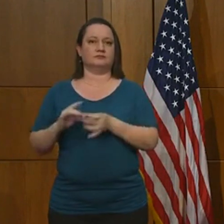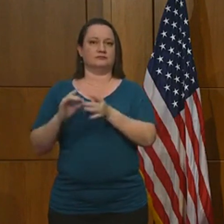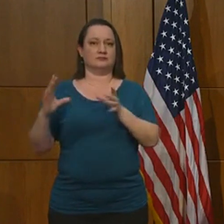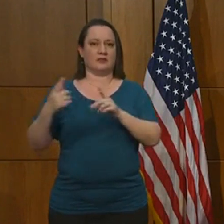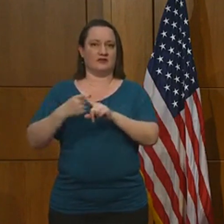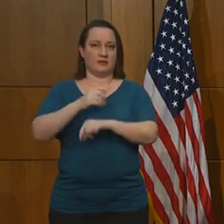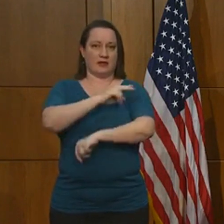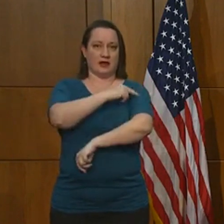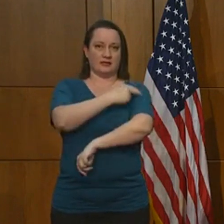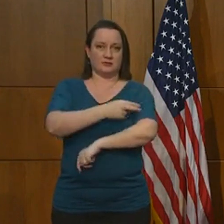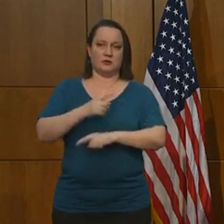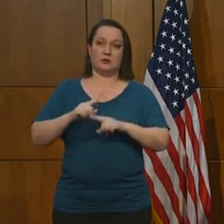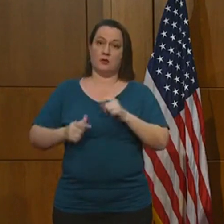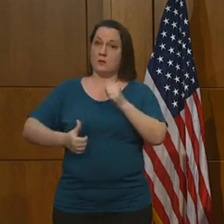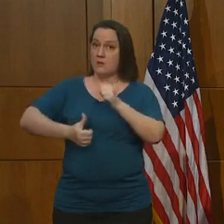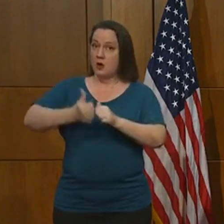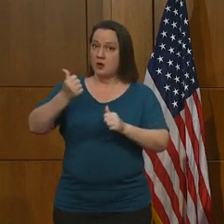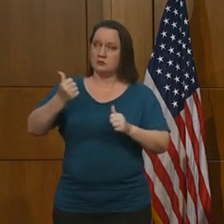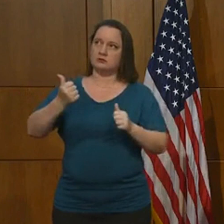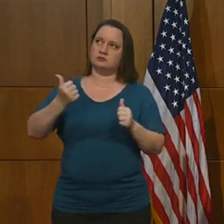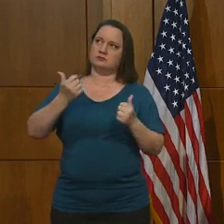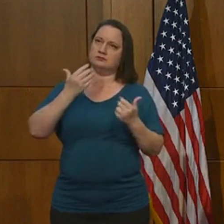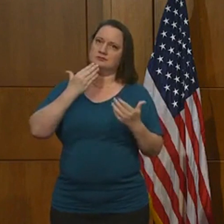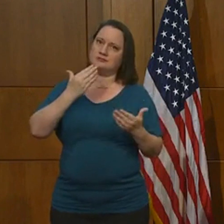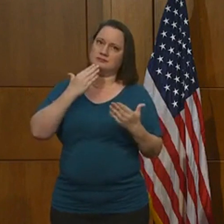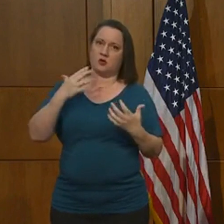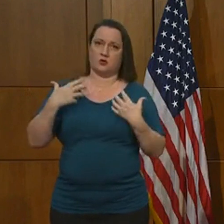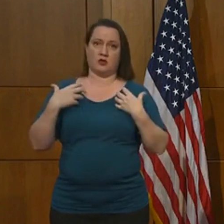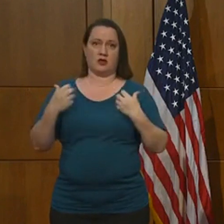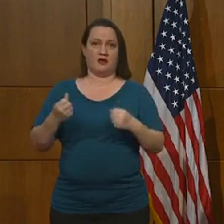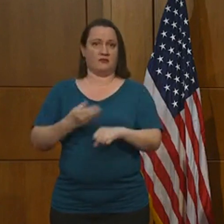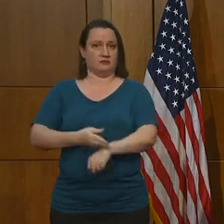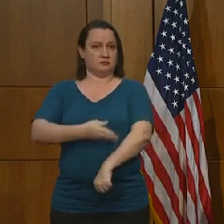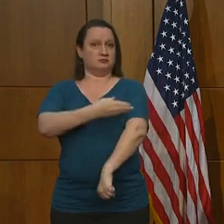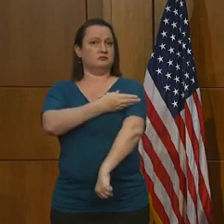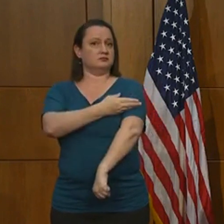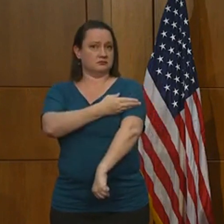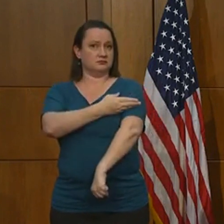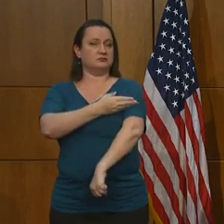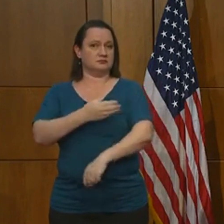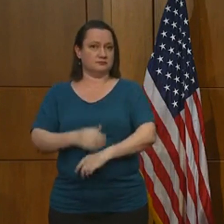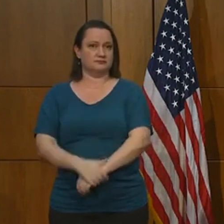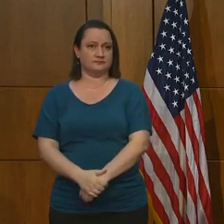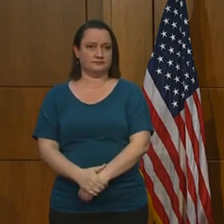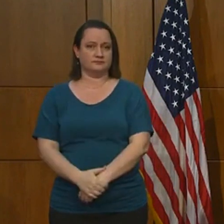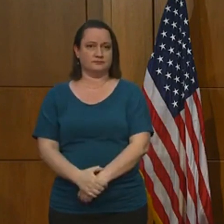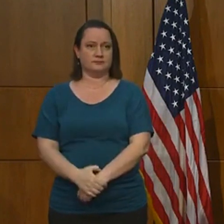vast majority, thank goodness, recover from COVID-19. So the